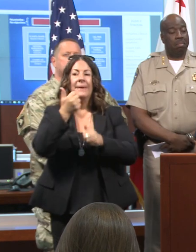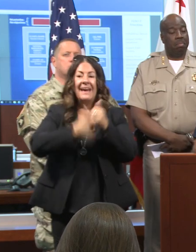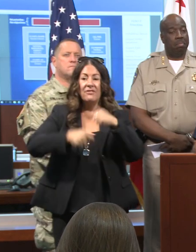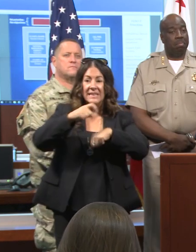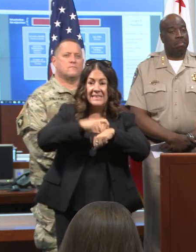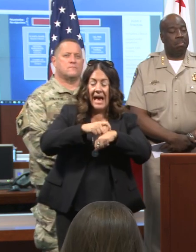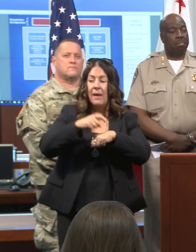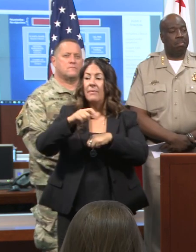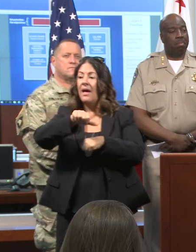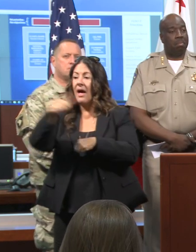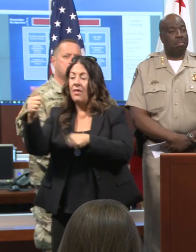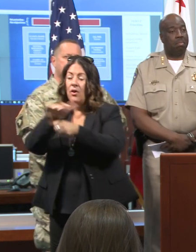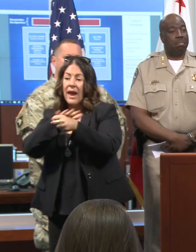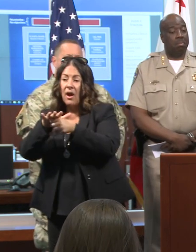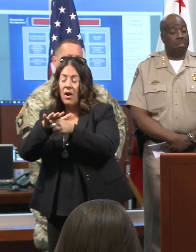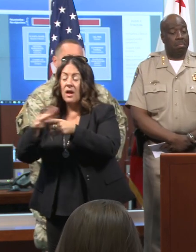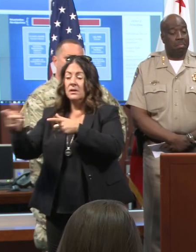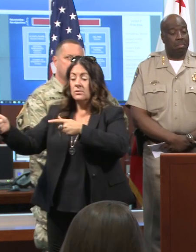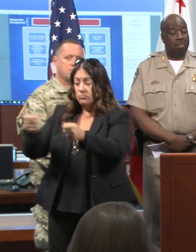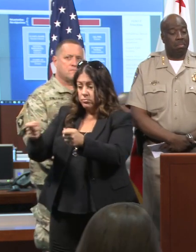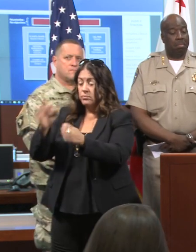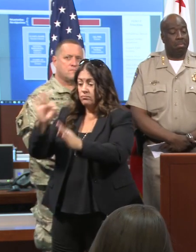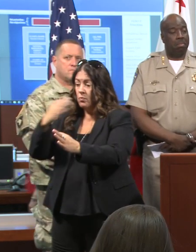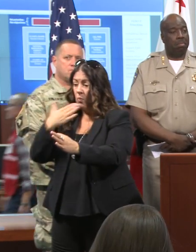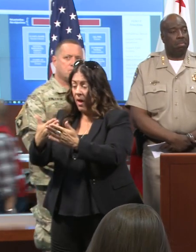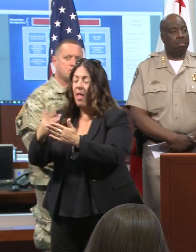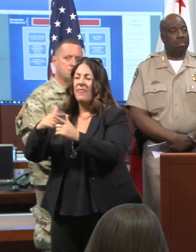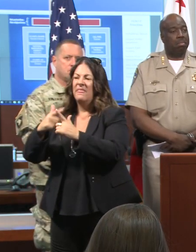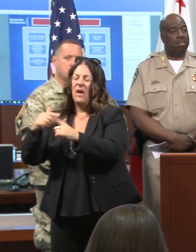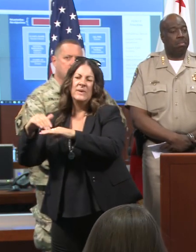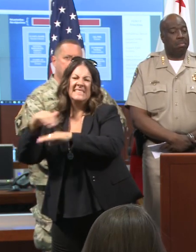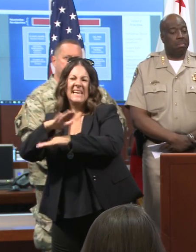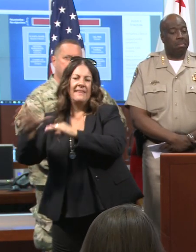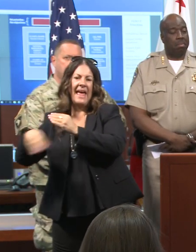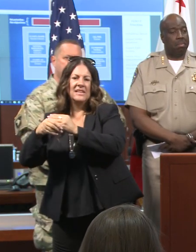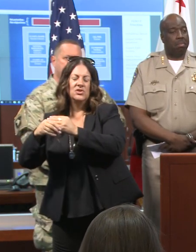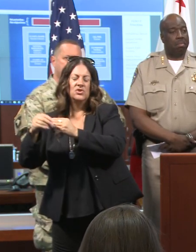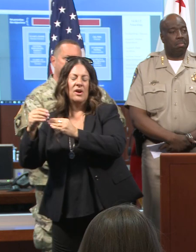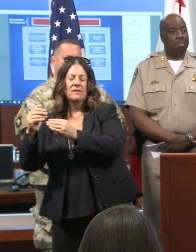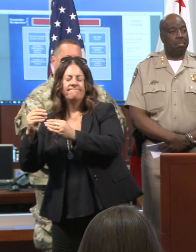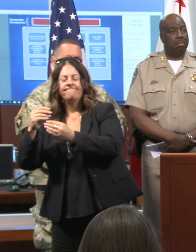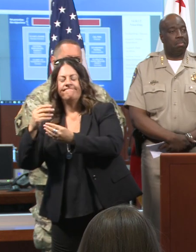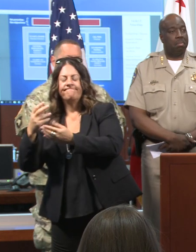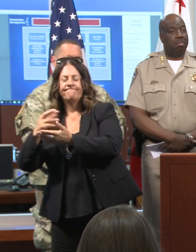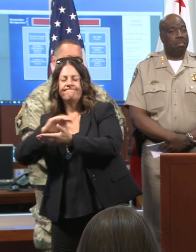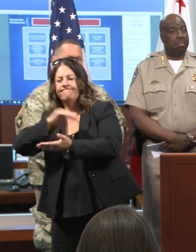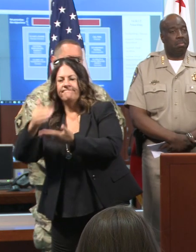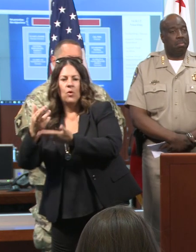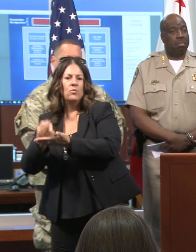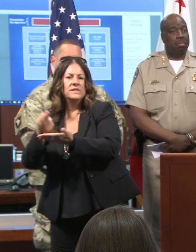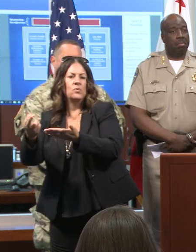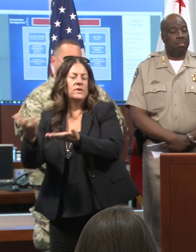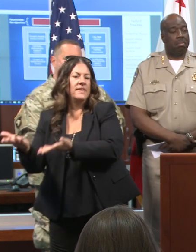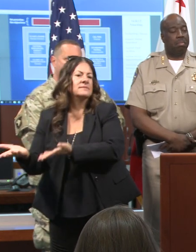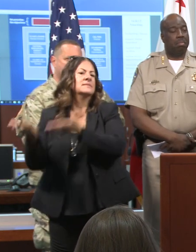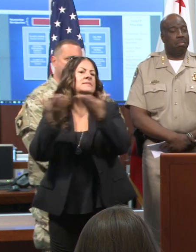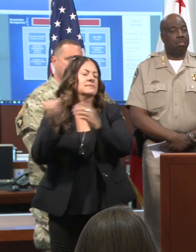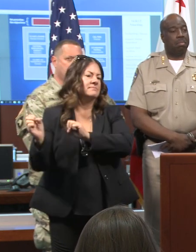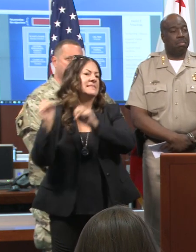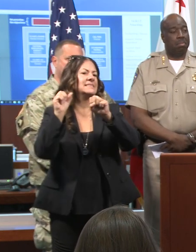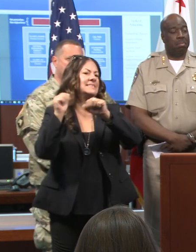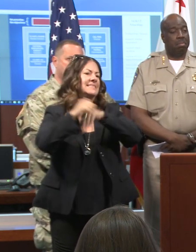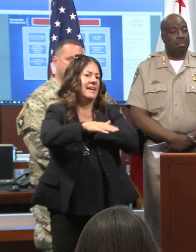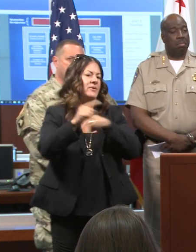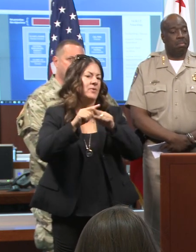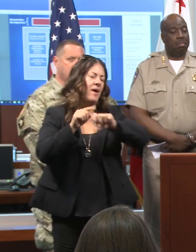are being contained in other parts of the state, we're moving resources in here to bolster efforts, and so we will continue to do that.